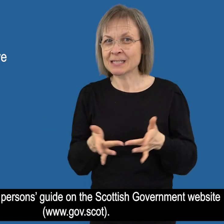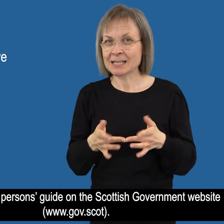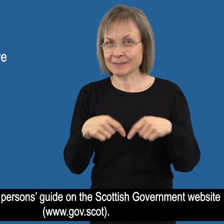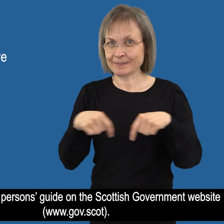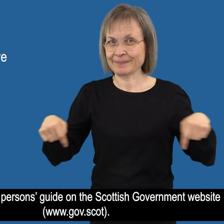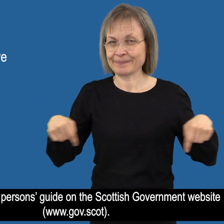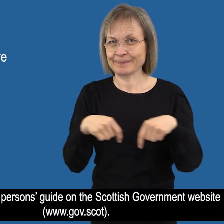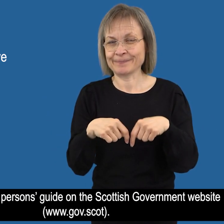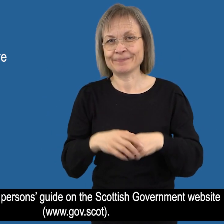website,